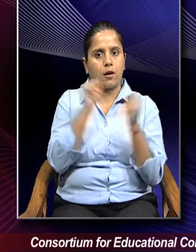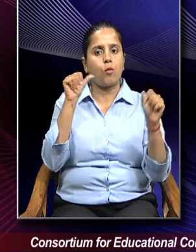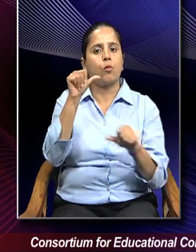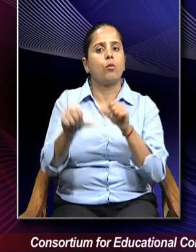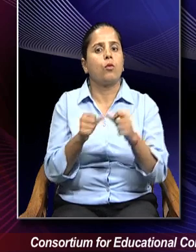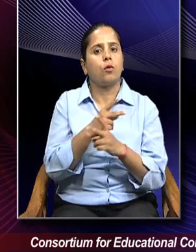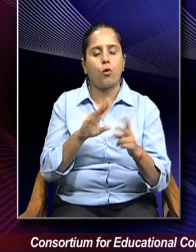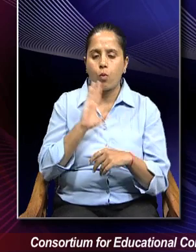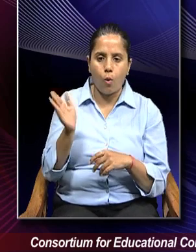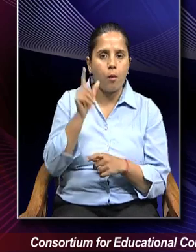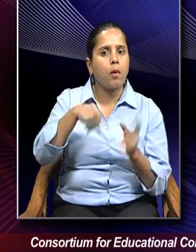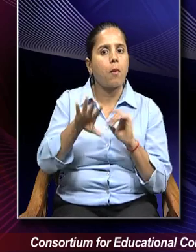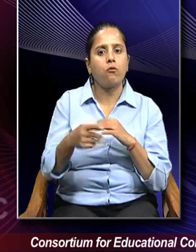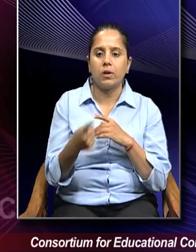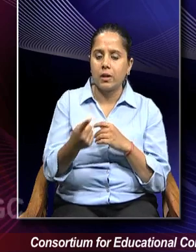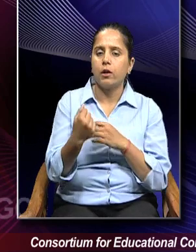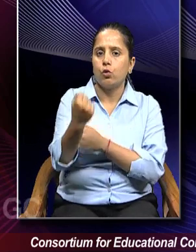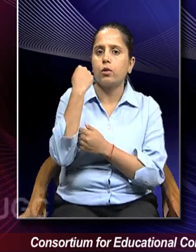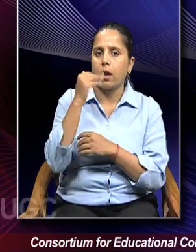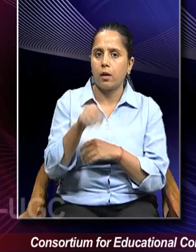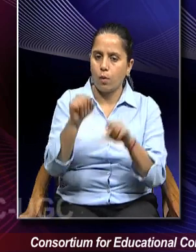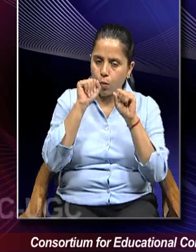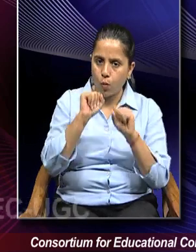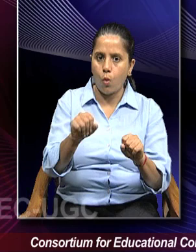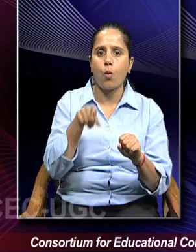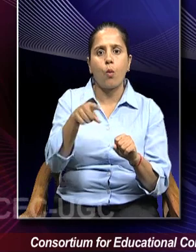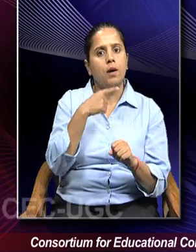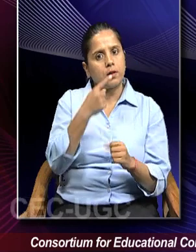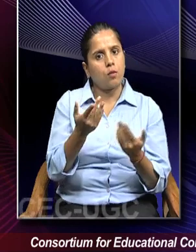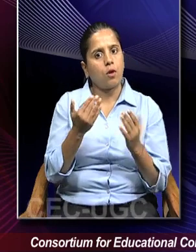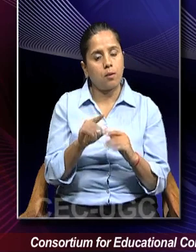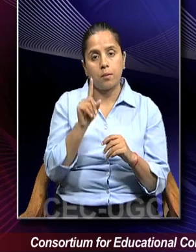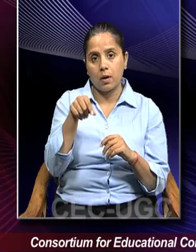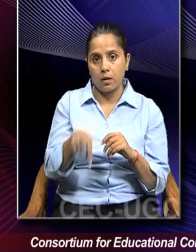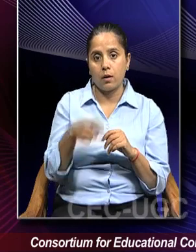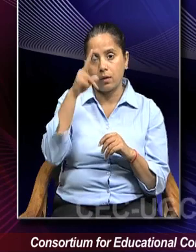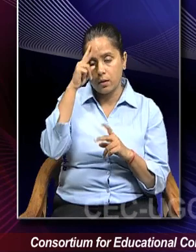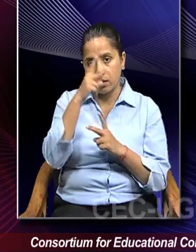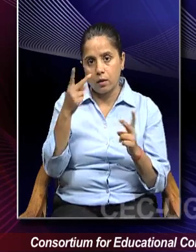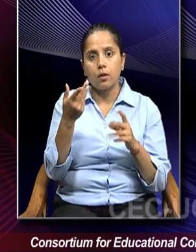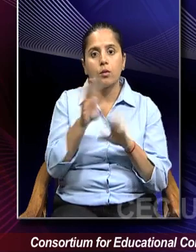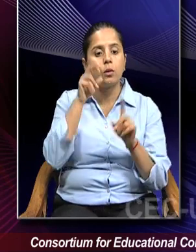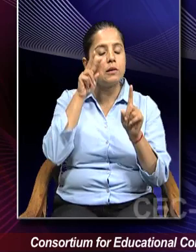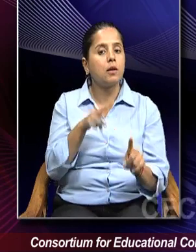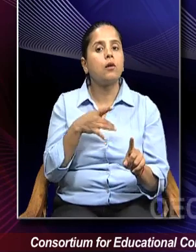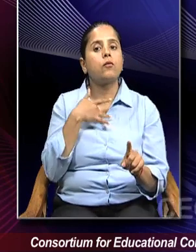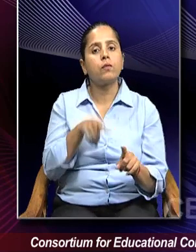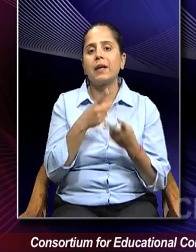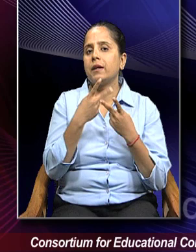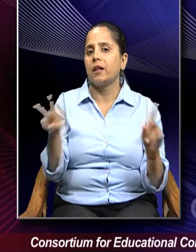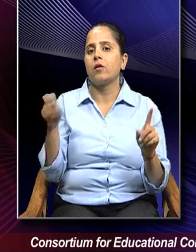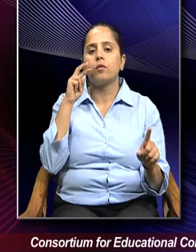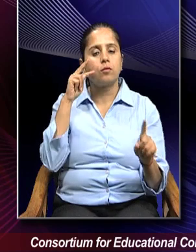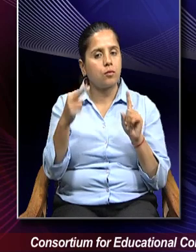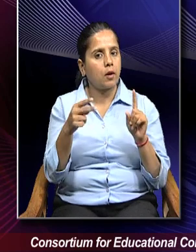wherein everybody is having right to have his or her own say, wherein the dilemmas are looked from different